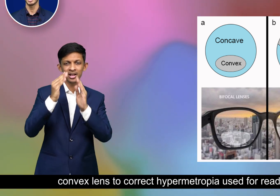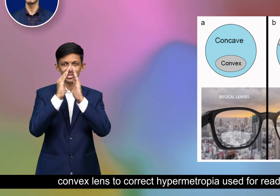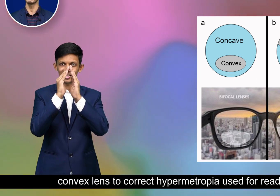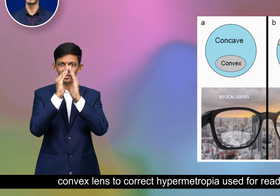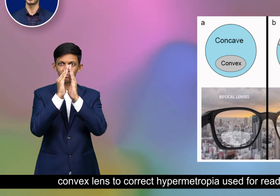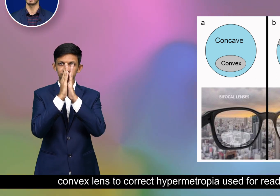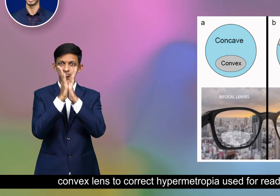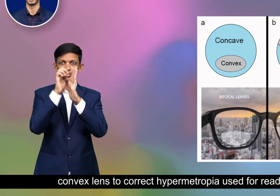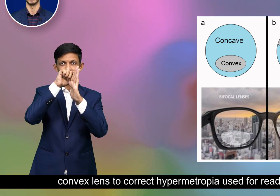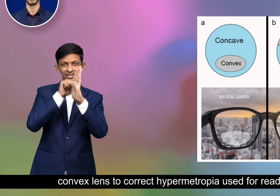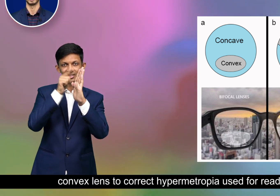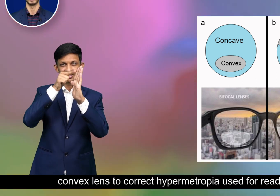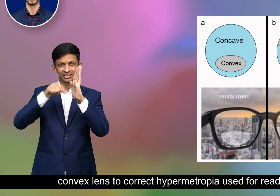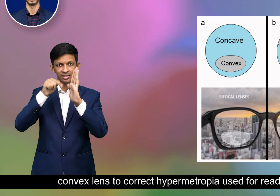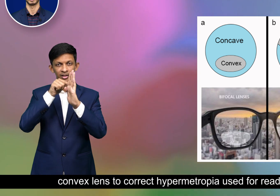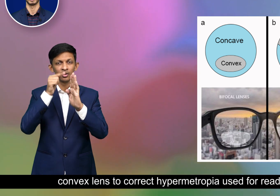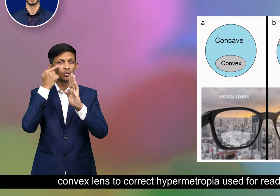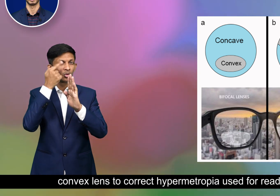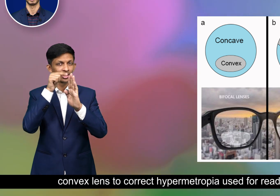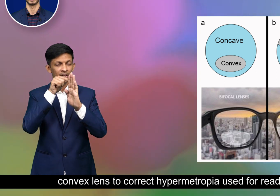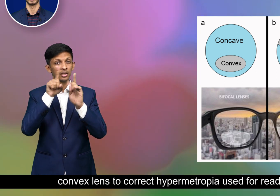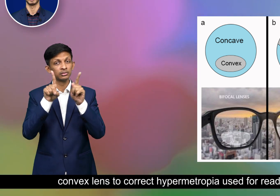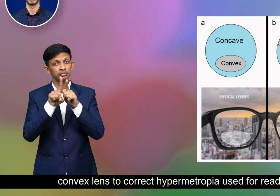correct hypermetropia.